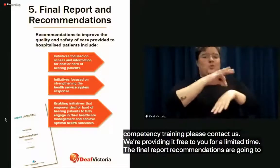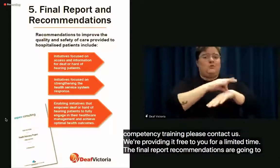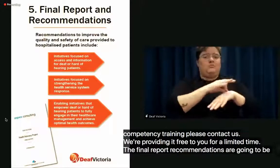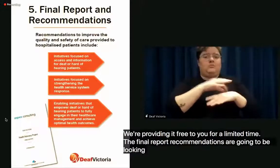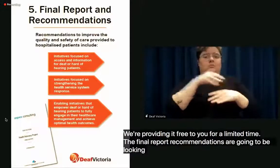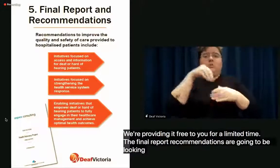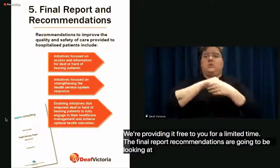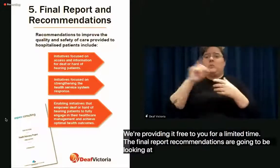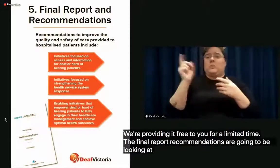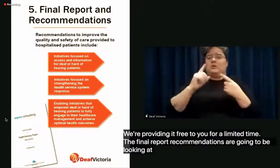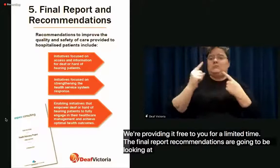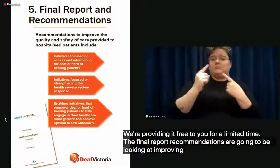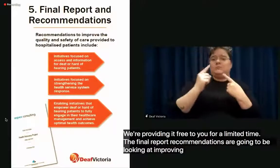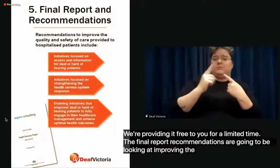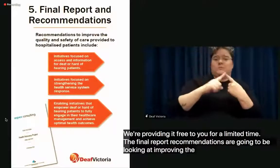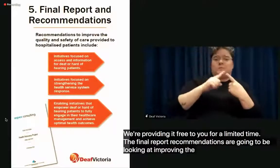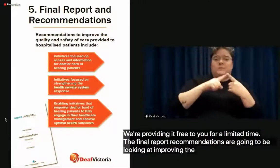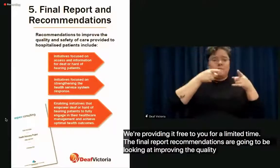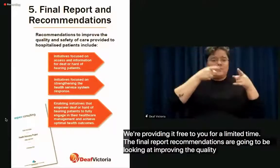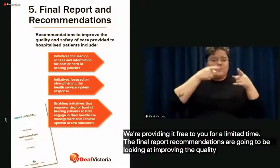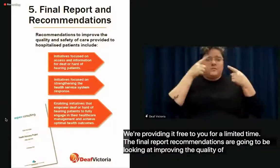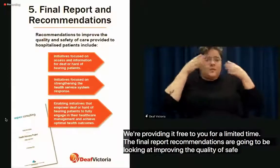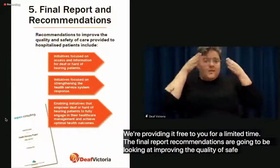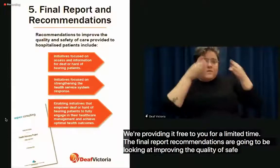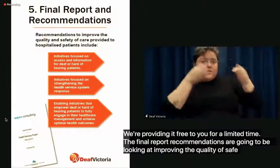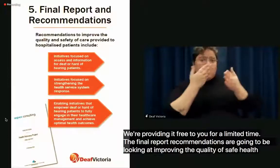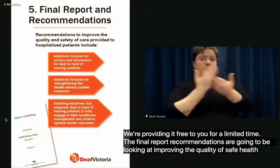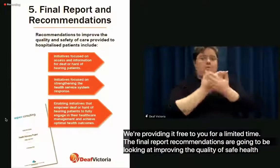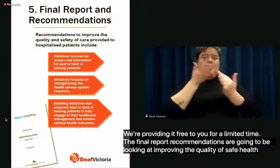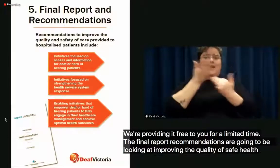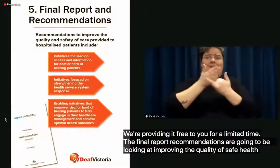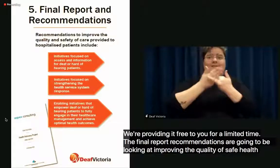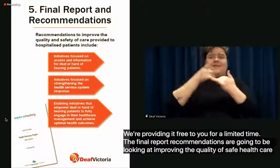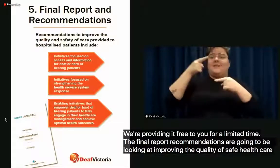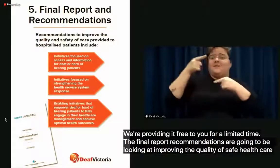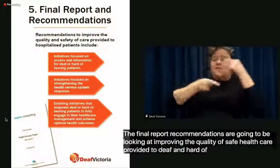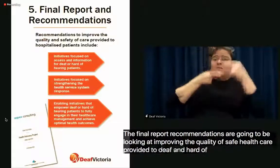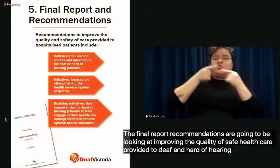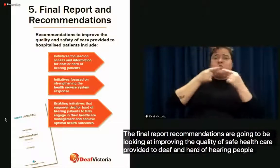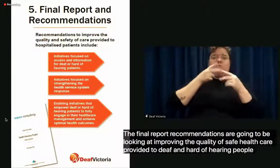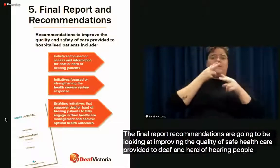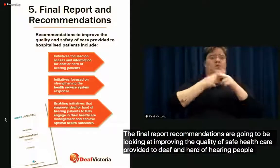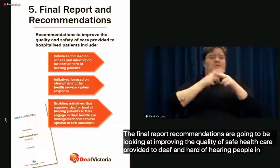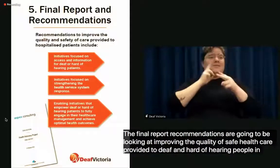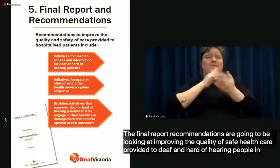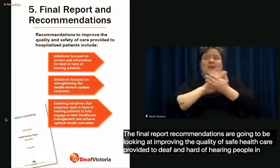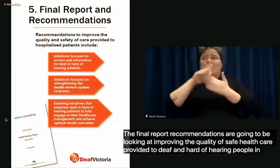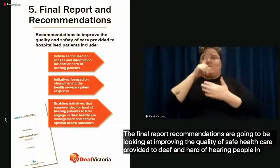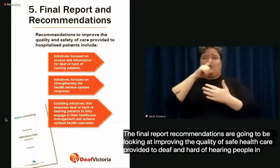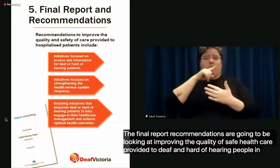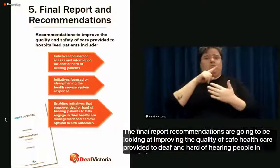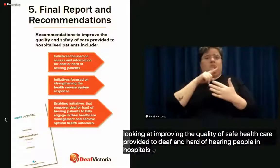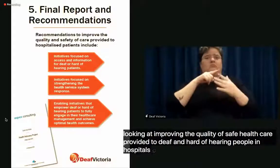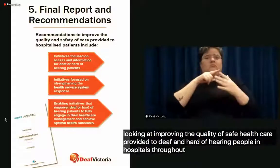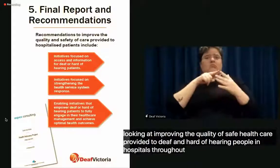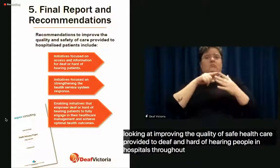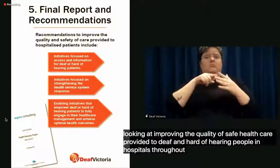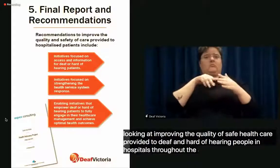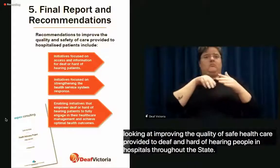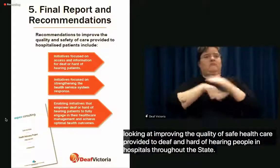deaf and hard of hearing people in hospitals throughout the state. There are main focus areas, and their initiative